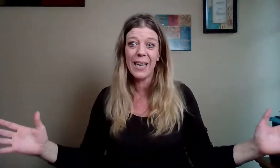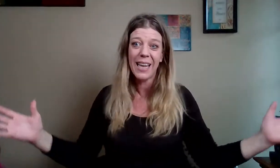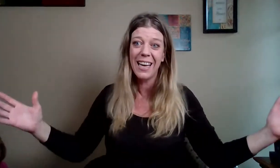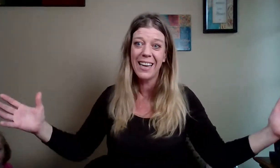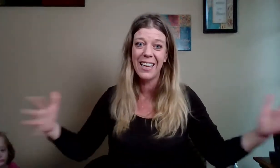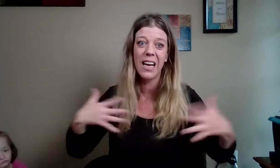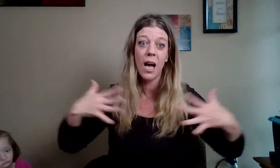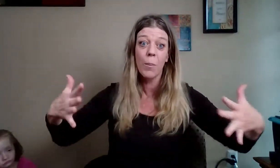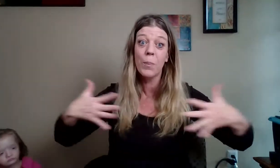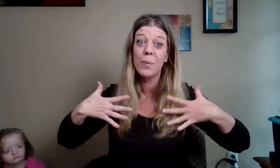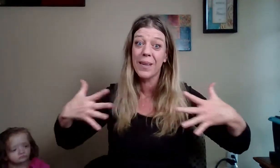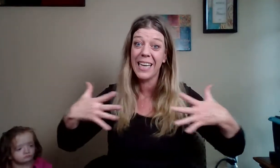breathe,